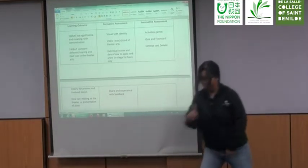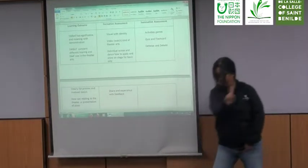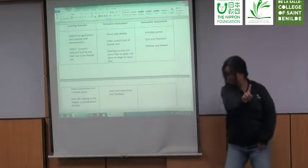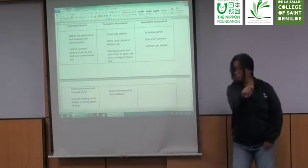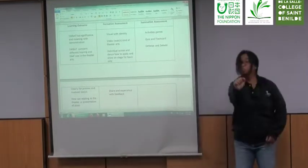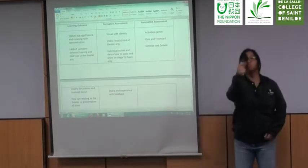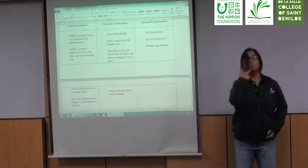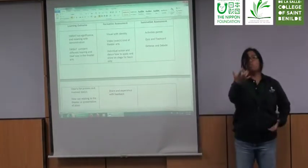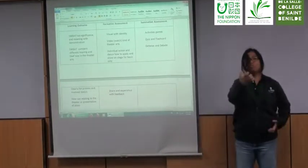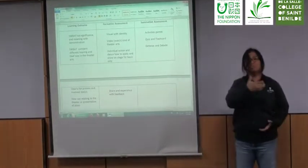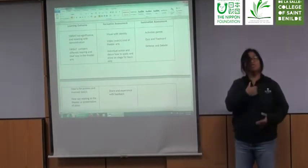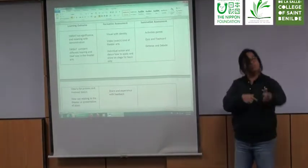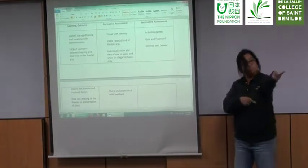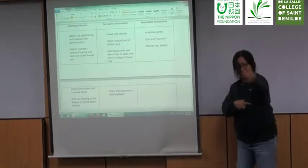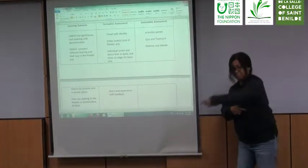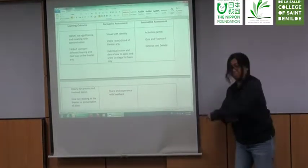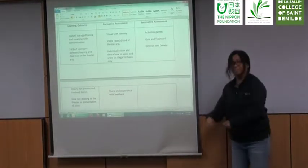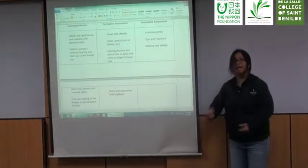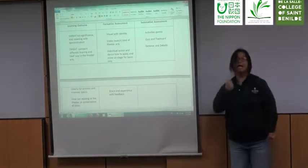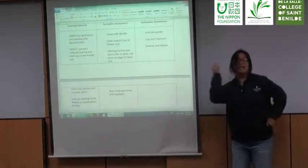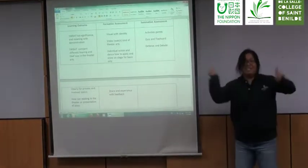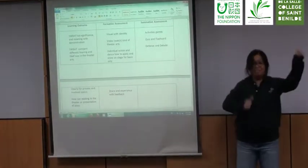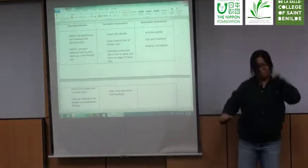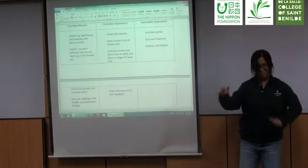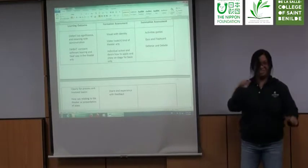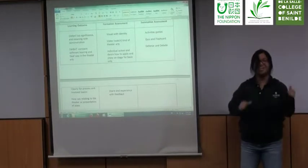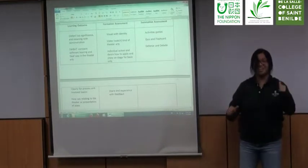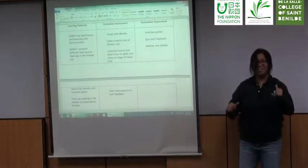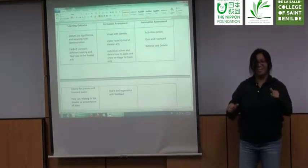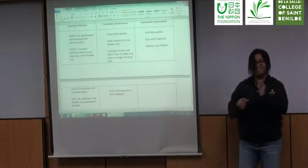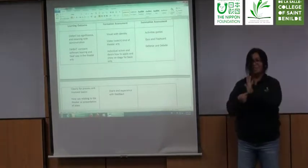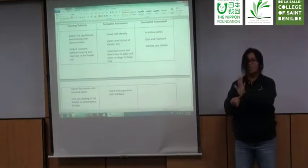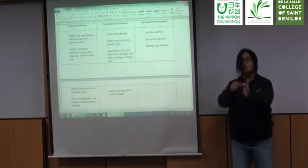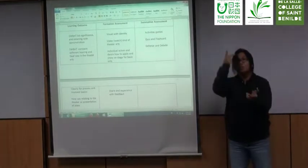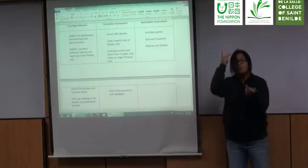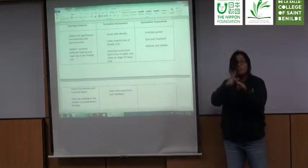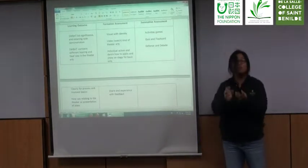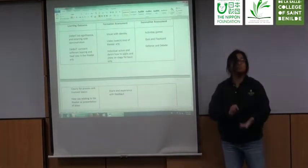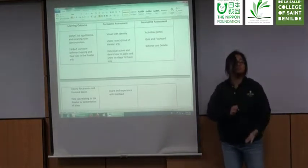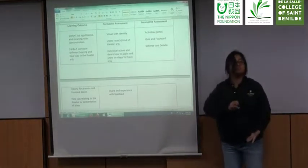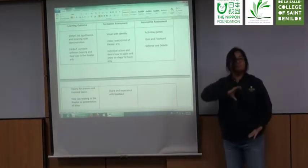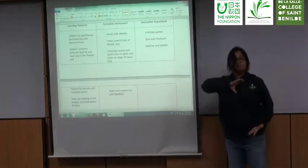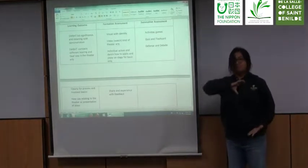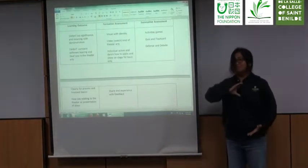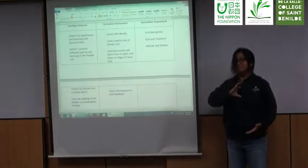are given a chance to move, not say, run, act,